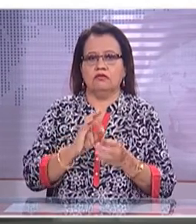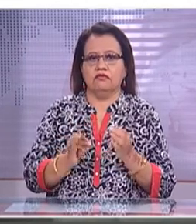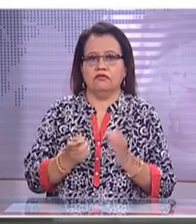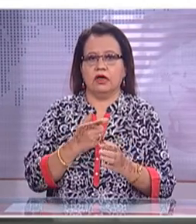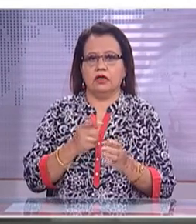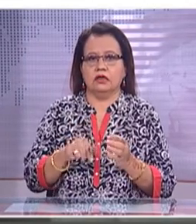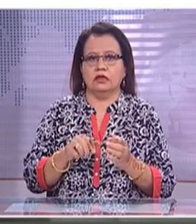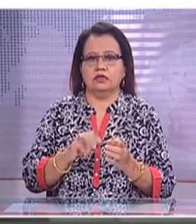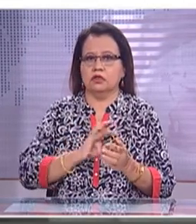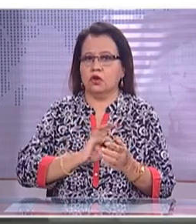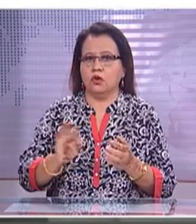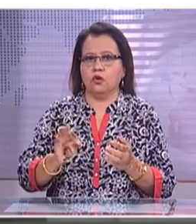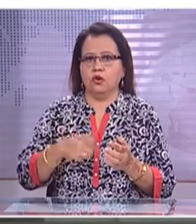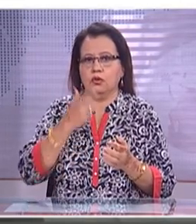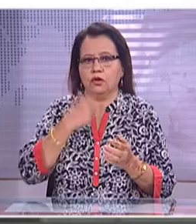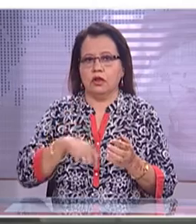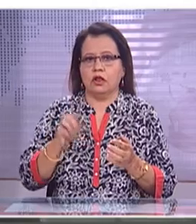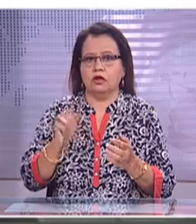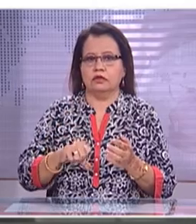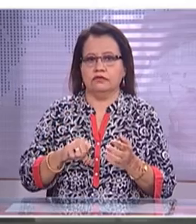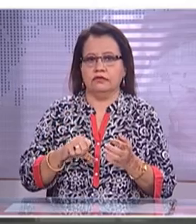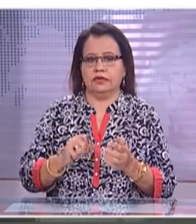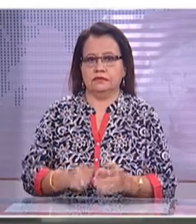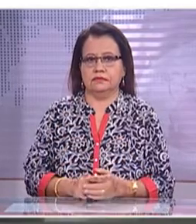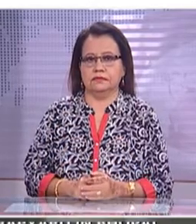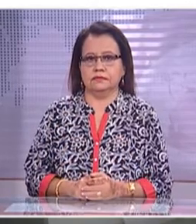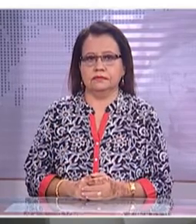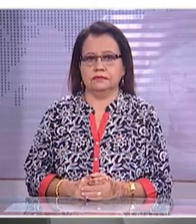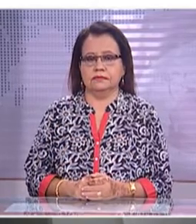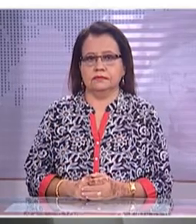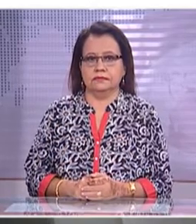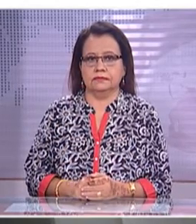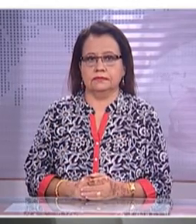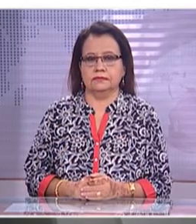fire. However, there are no reports of any loss of lives.